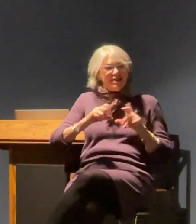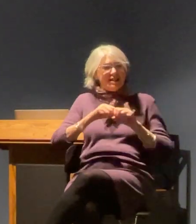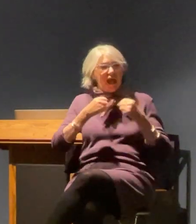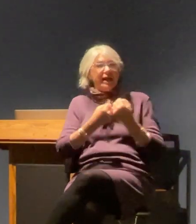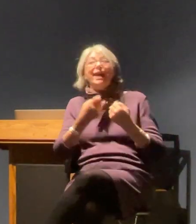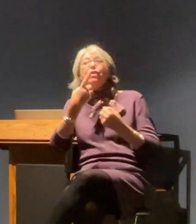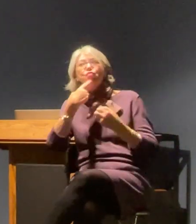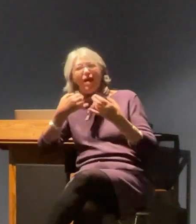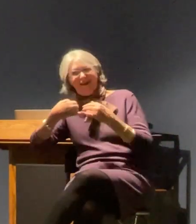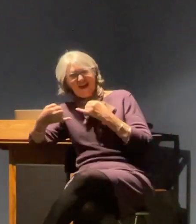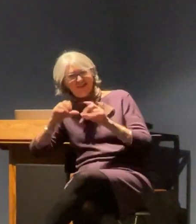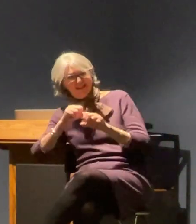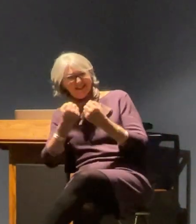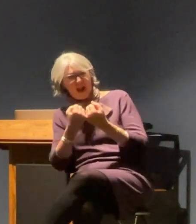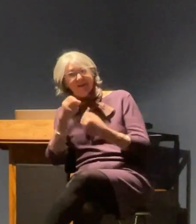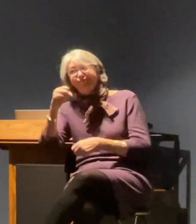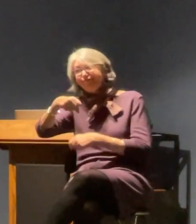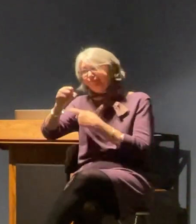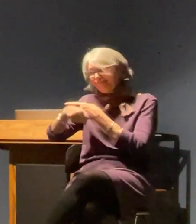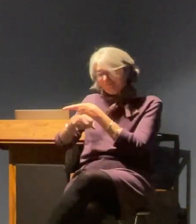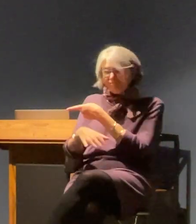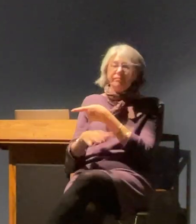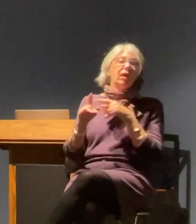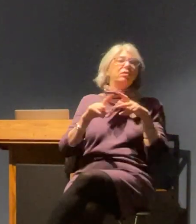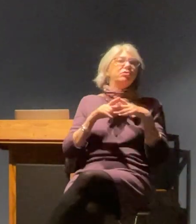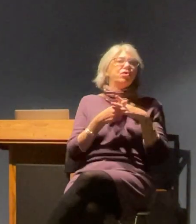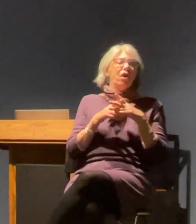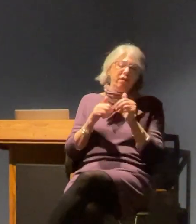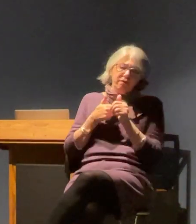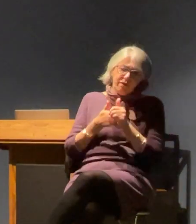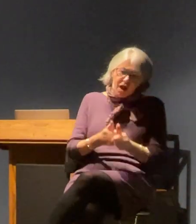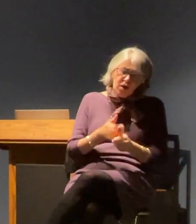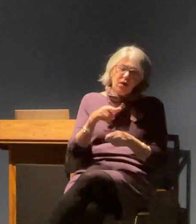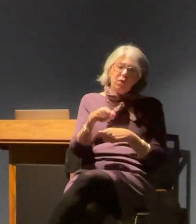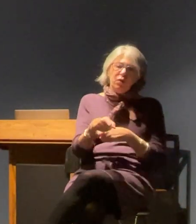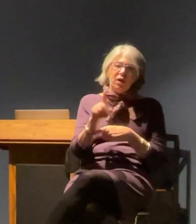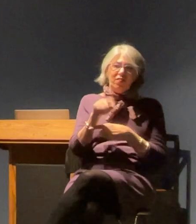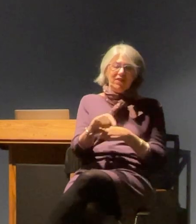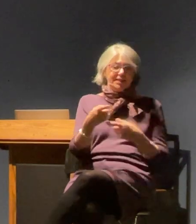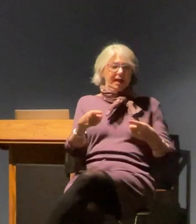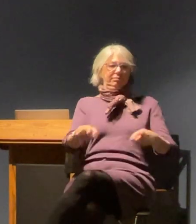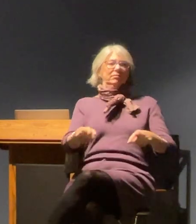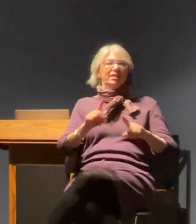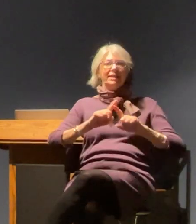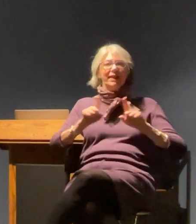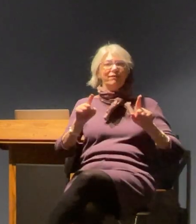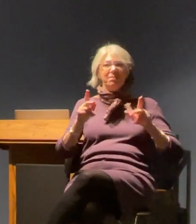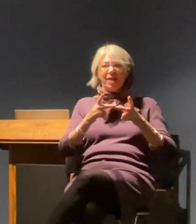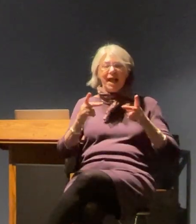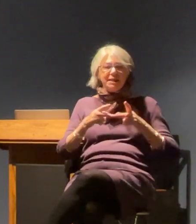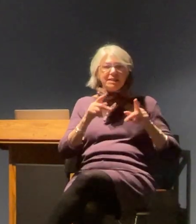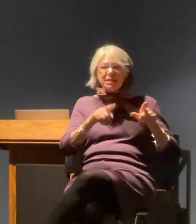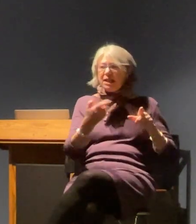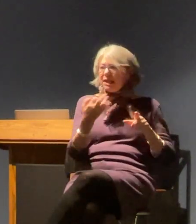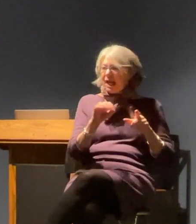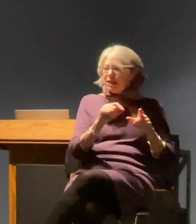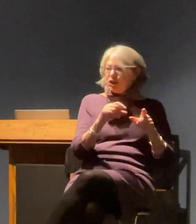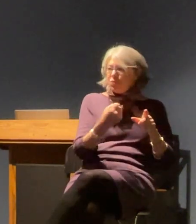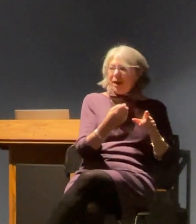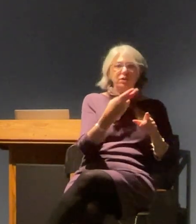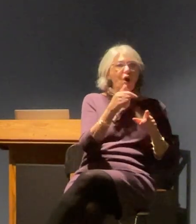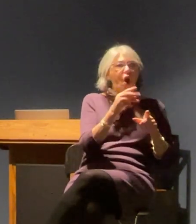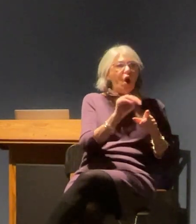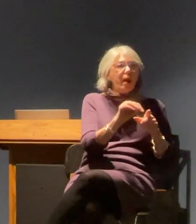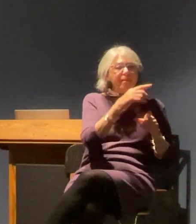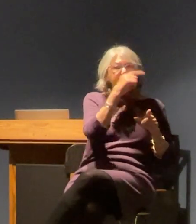redlined society. Redline, right? So then what I started to trace was this phenomenon in different places, right? 1920s Harlem,